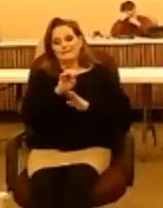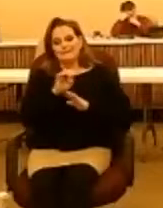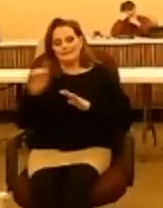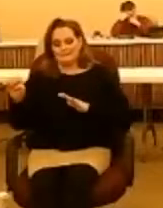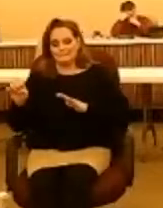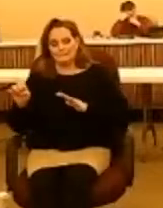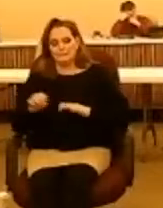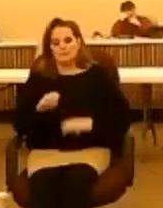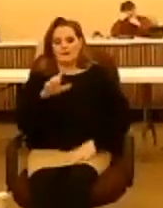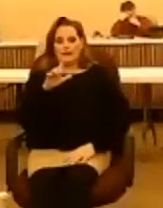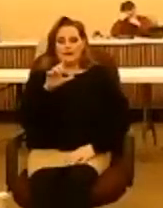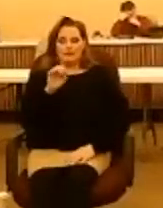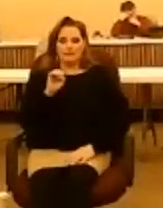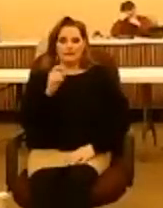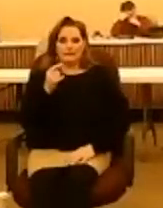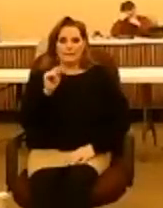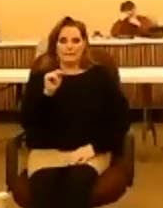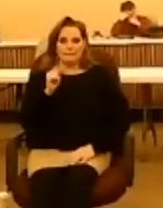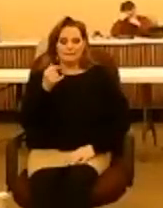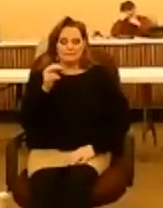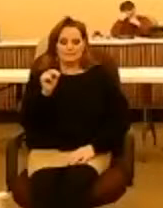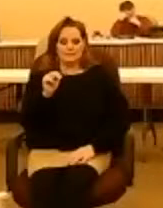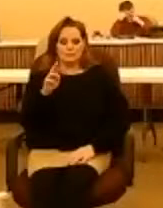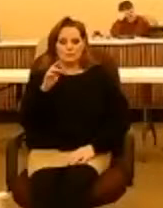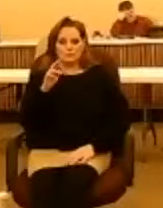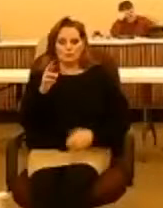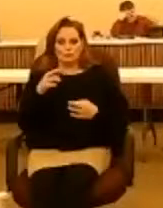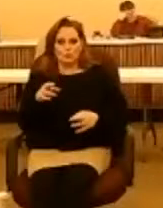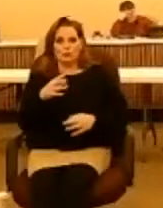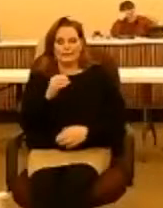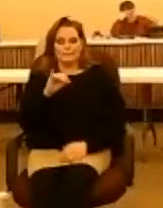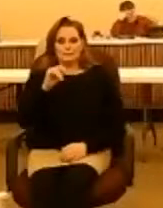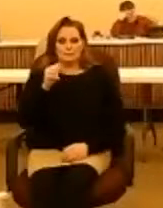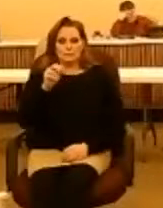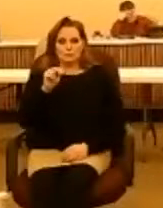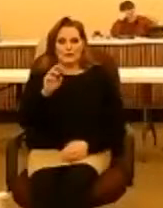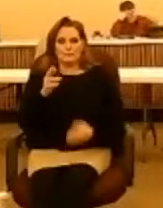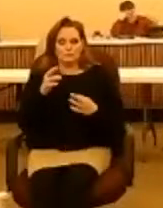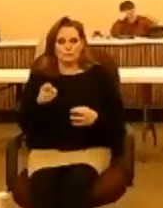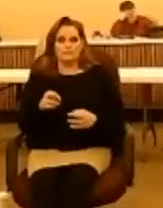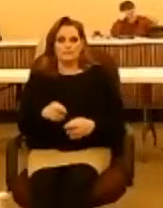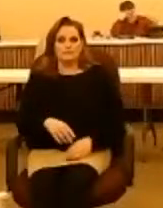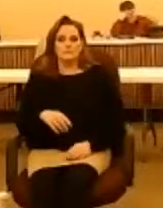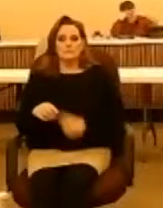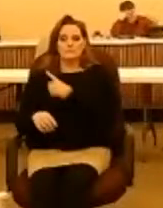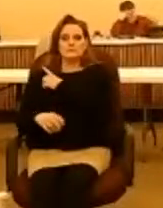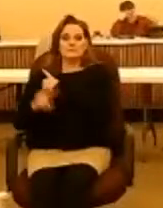Road and John Street. Second. Any discussion?